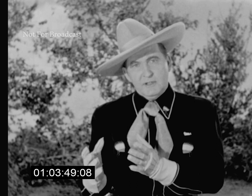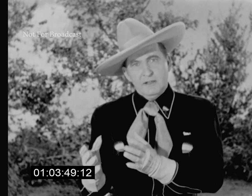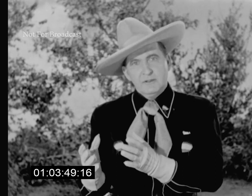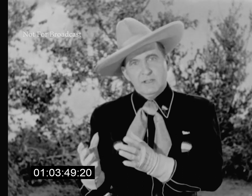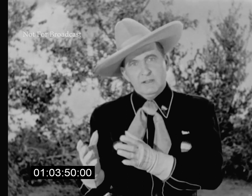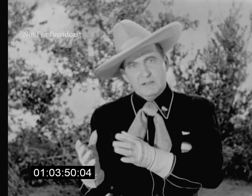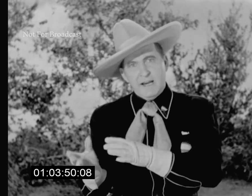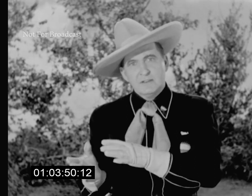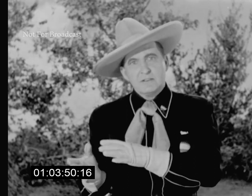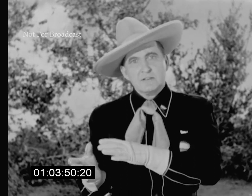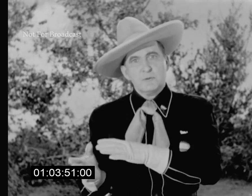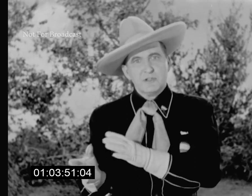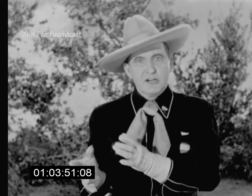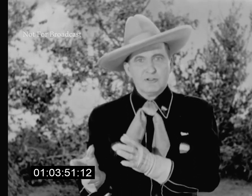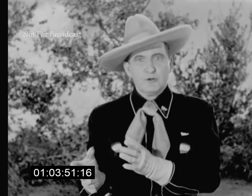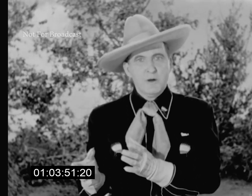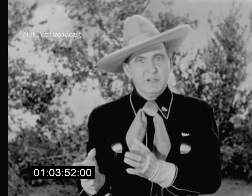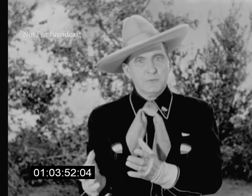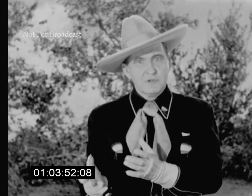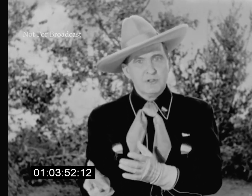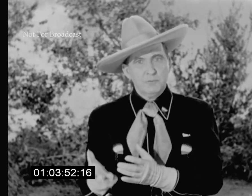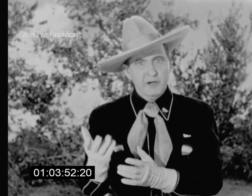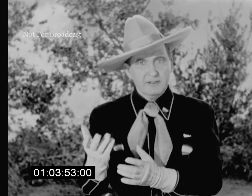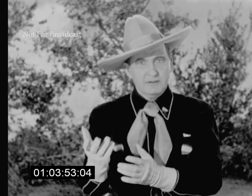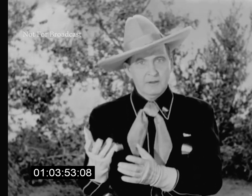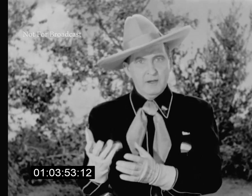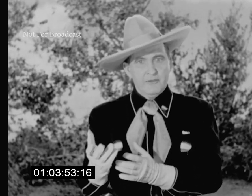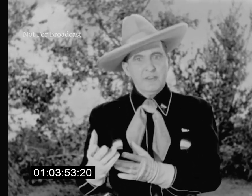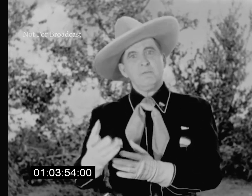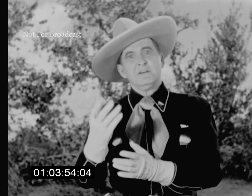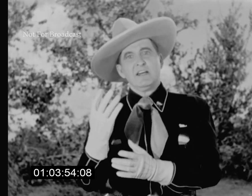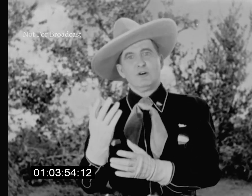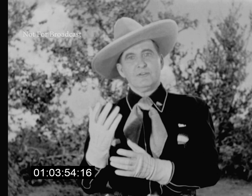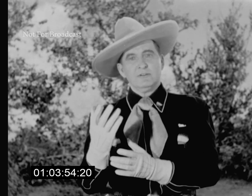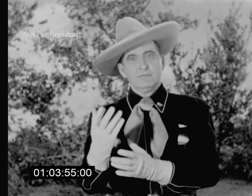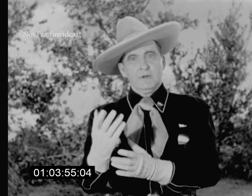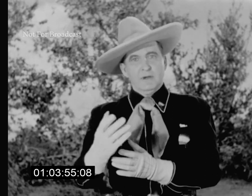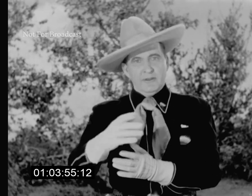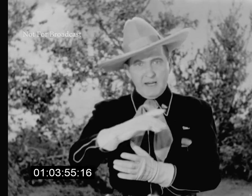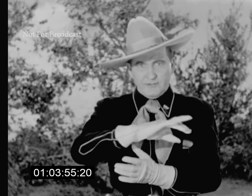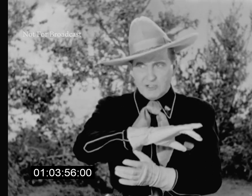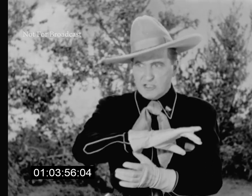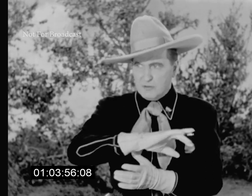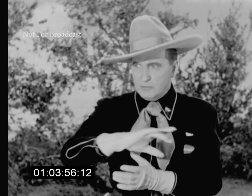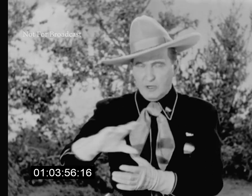under the guidance and the protection of the women up to a certain point. Then the men take over. They have to teach them